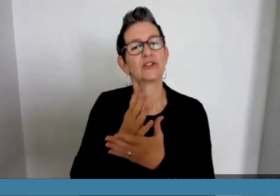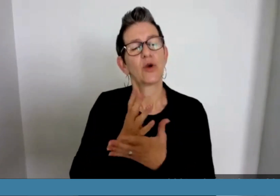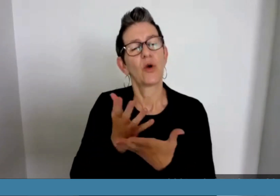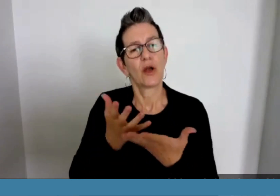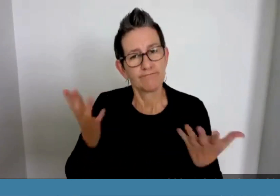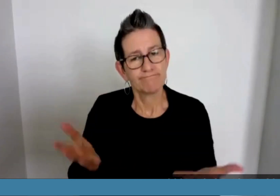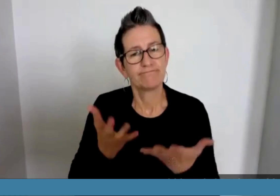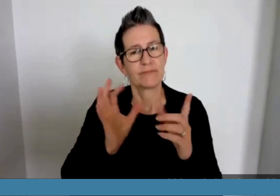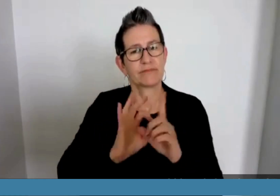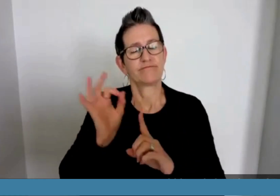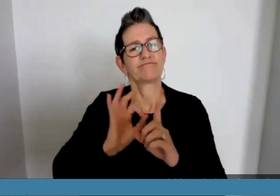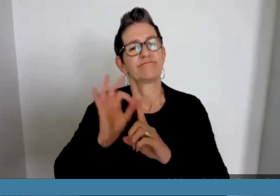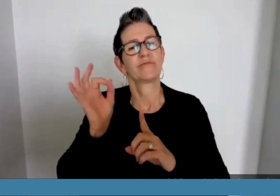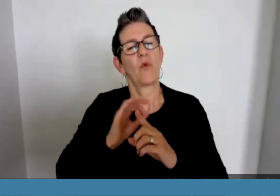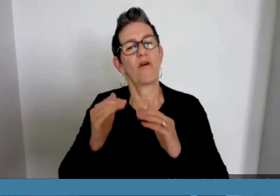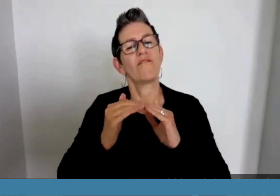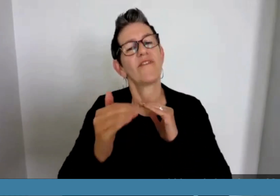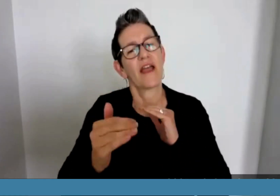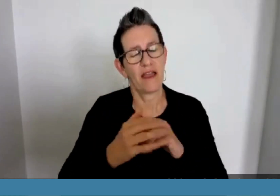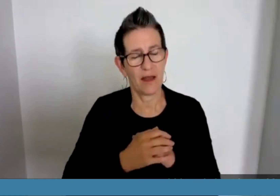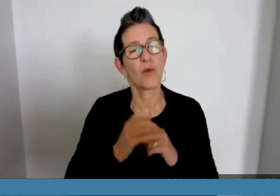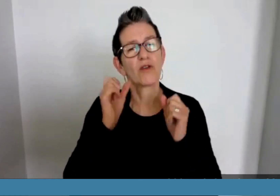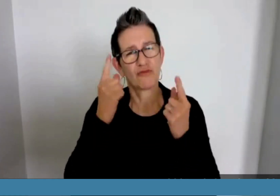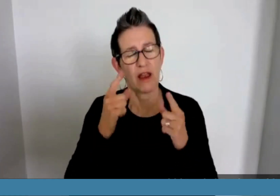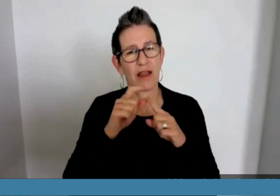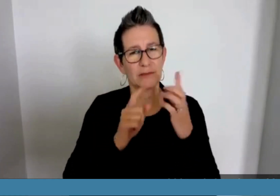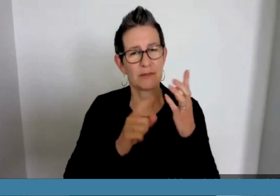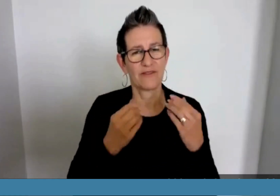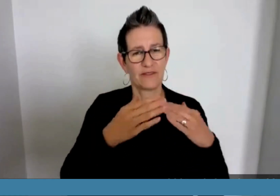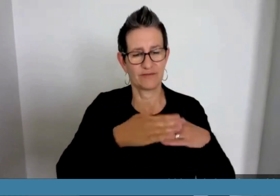the intersectional nature of disability experiences.